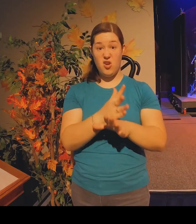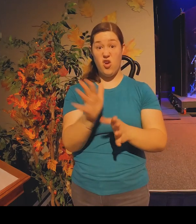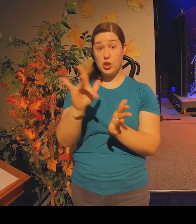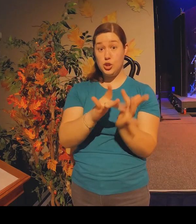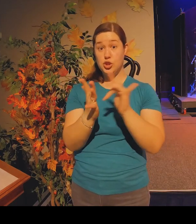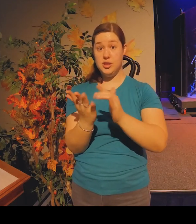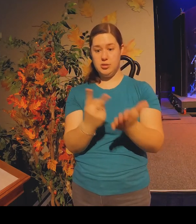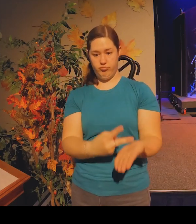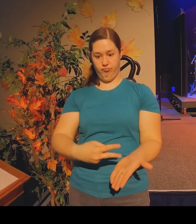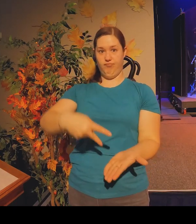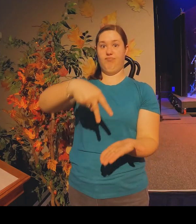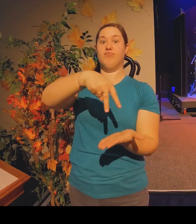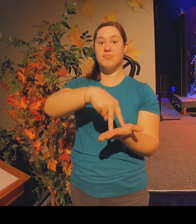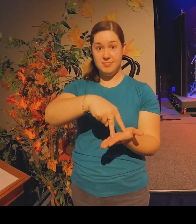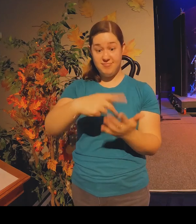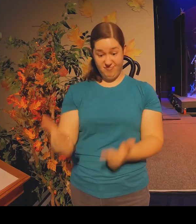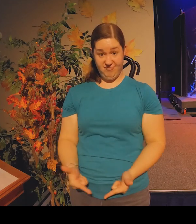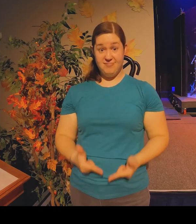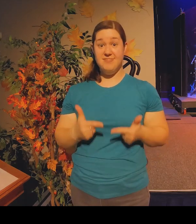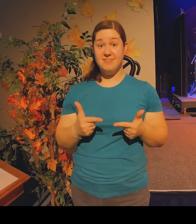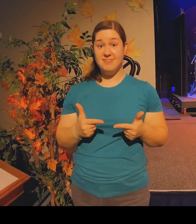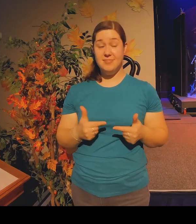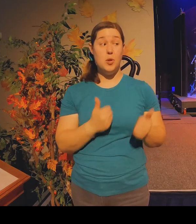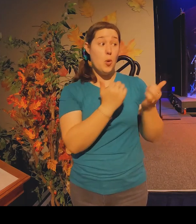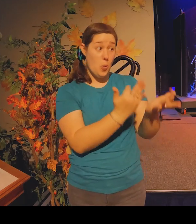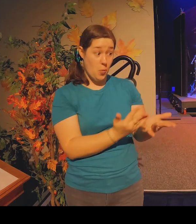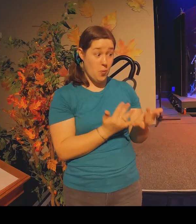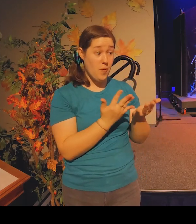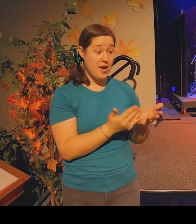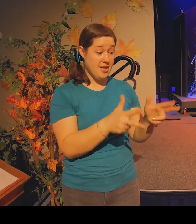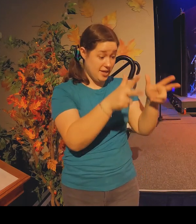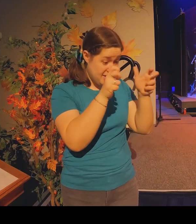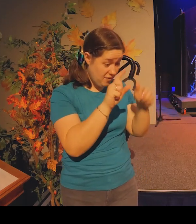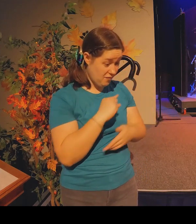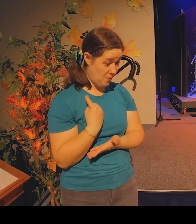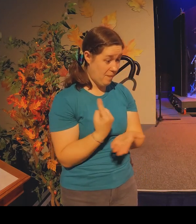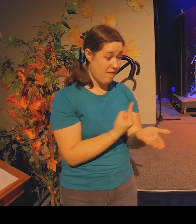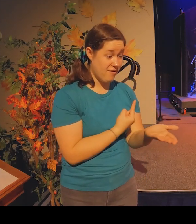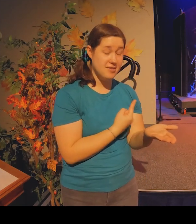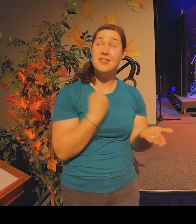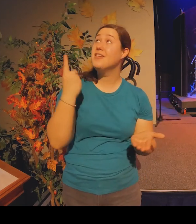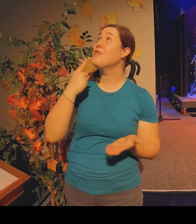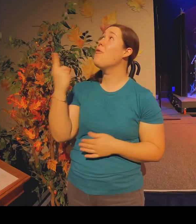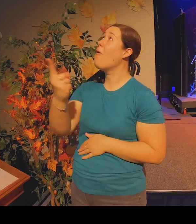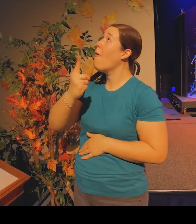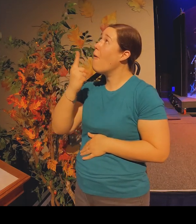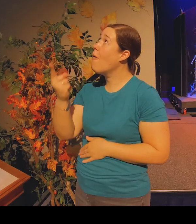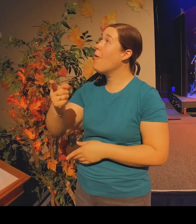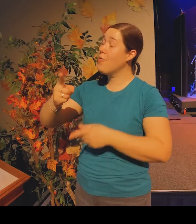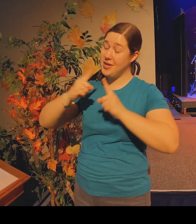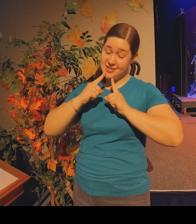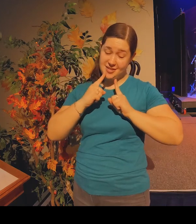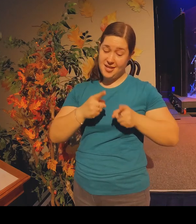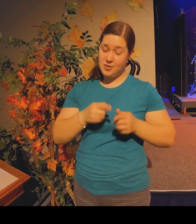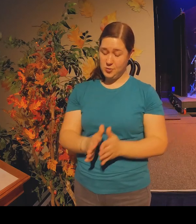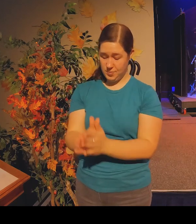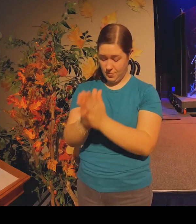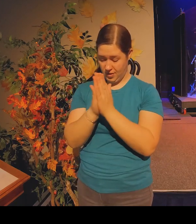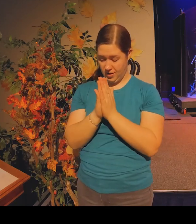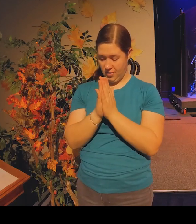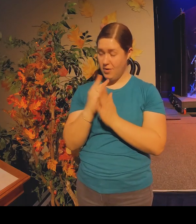And when he hears from us, remember, he always answers prayer and he always keeps your best